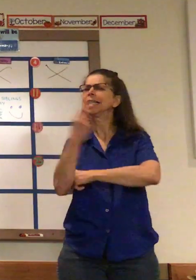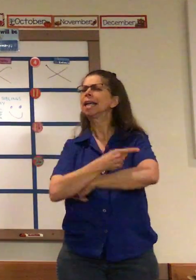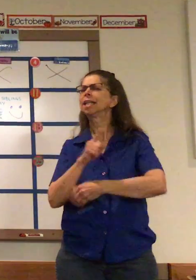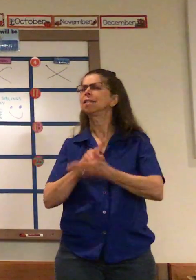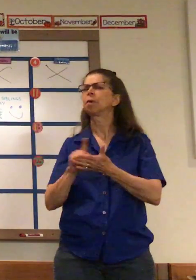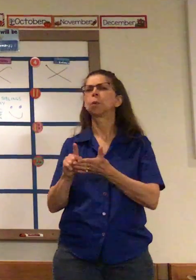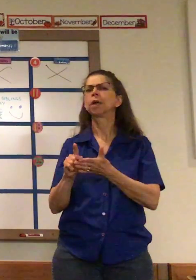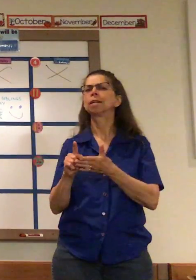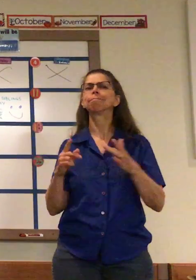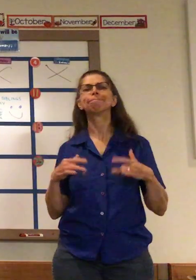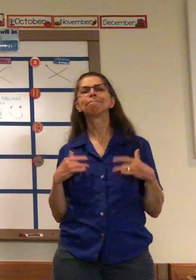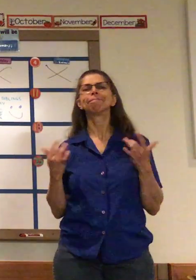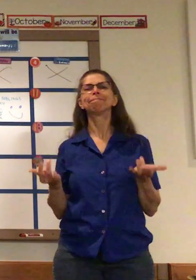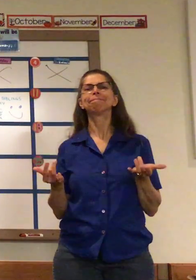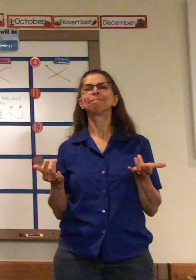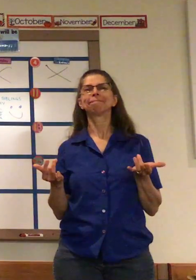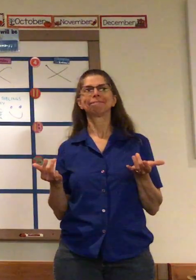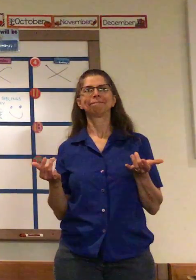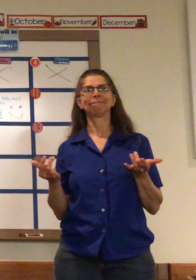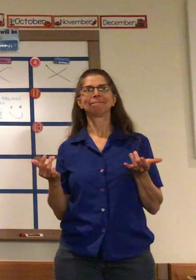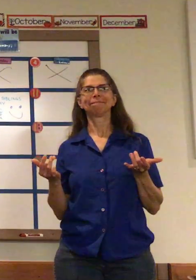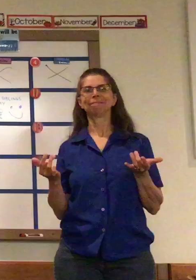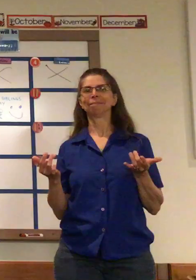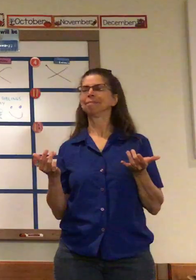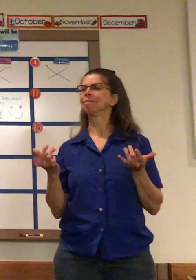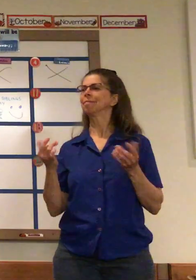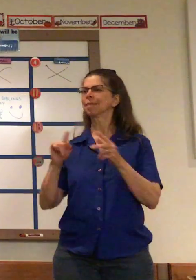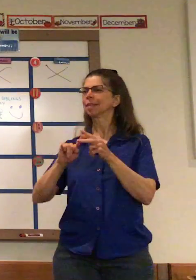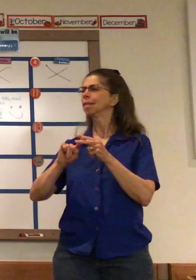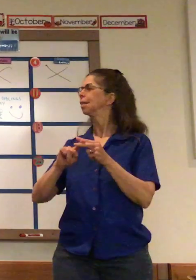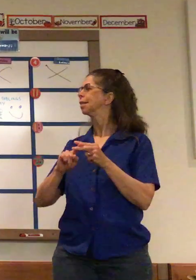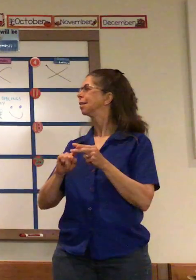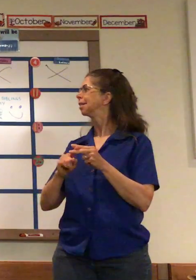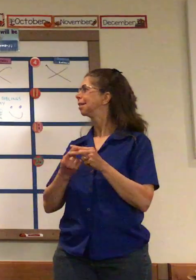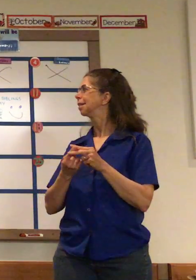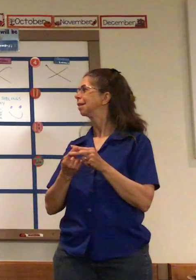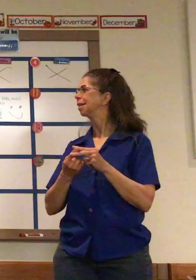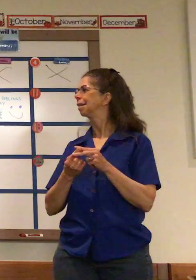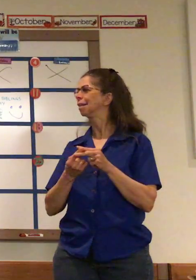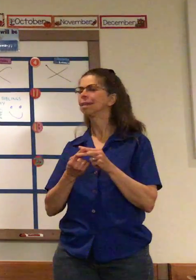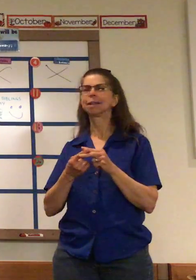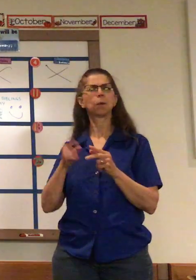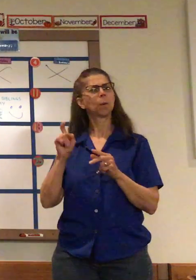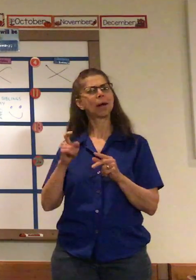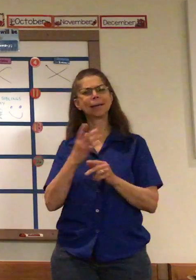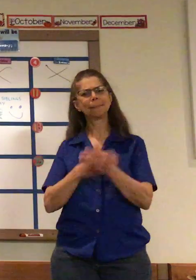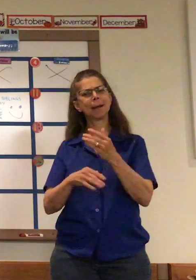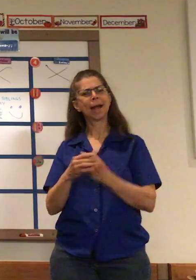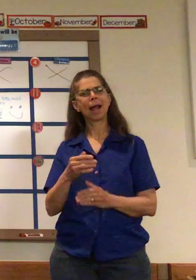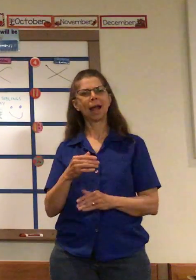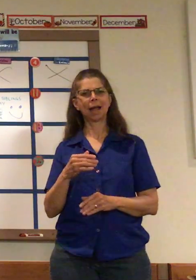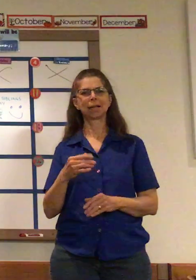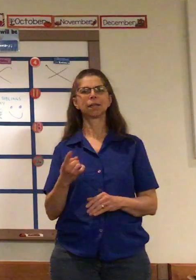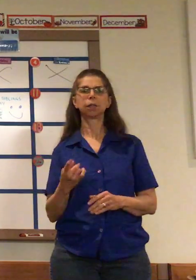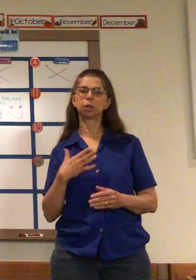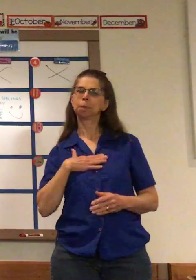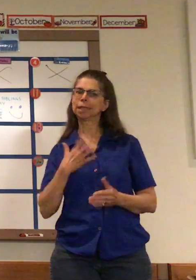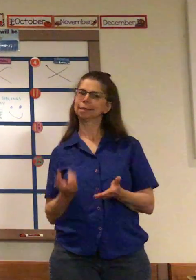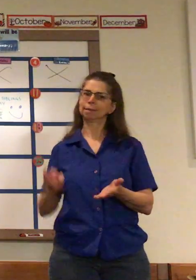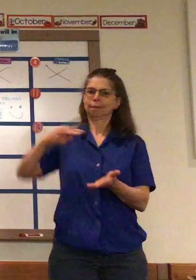week. So we're going to start. I need my hands. If you guys can stand